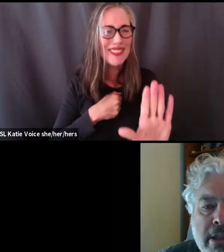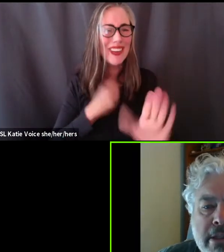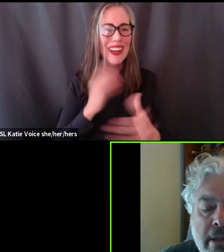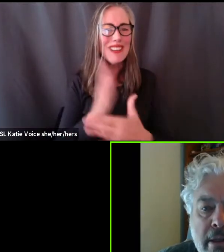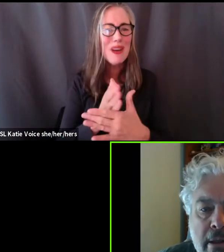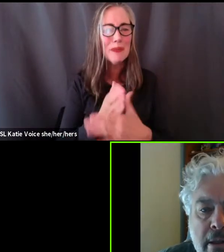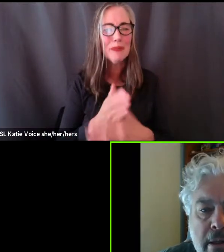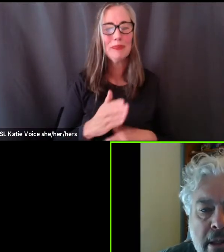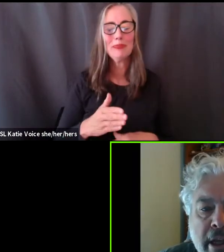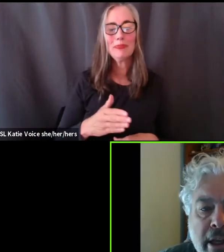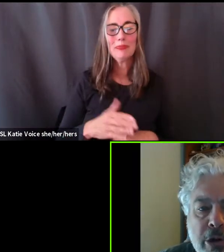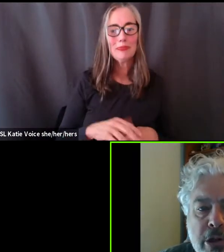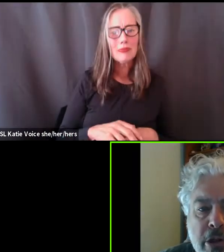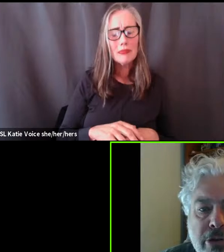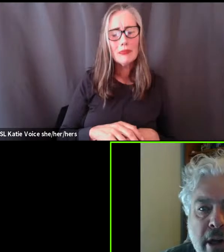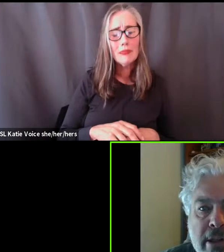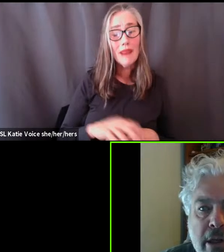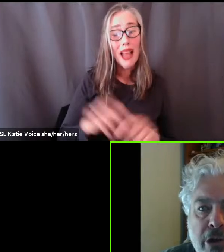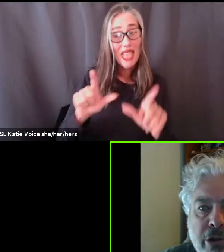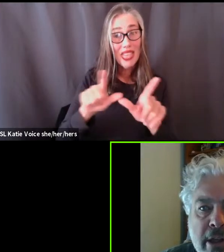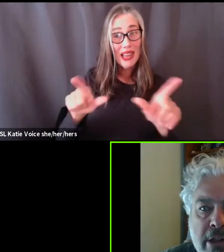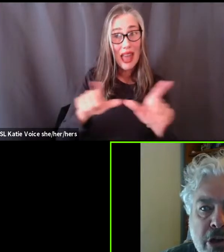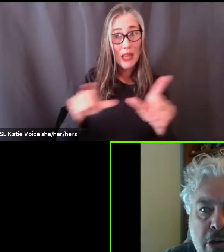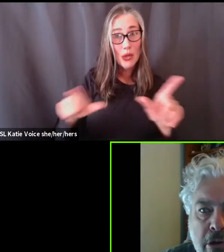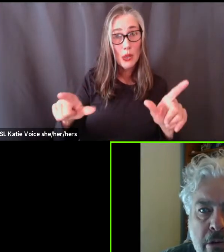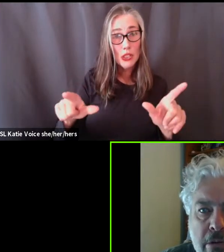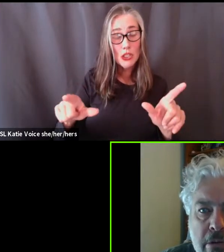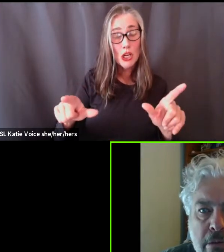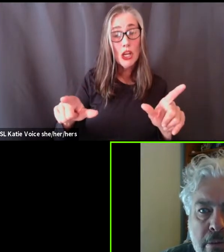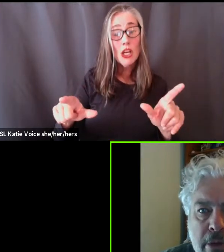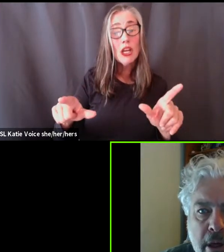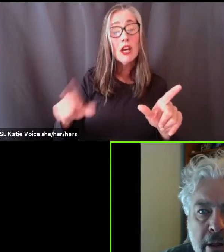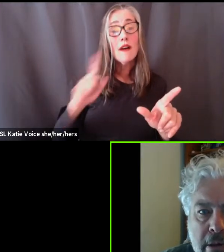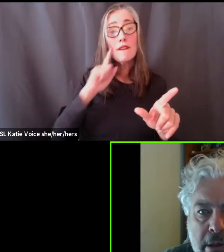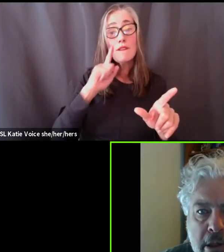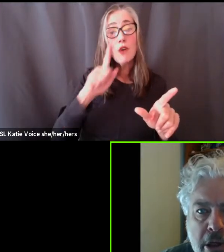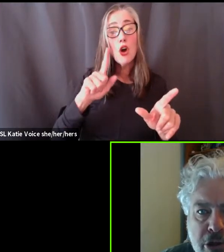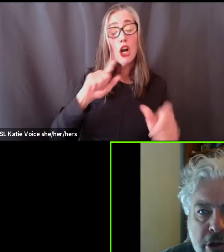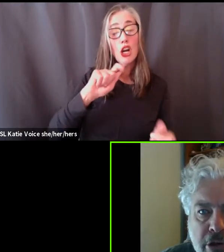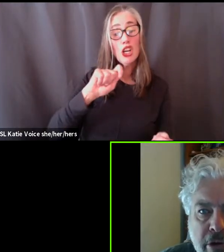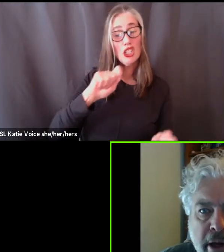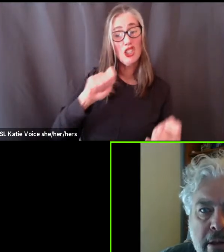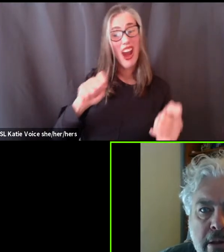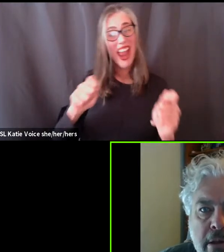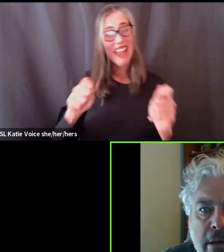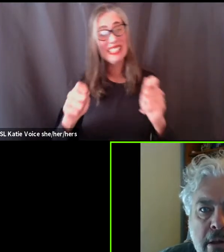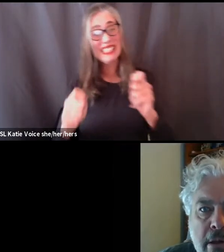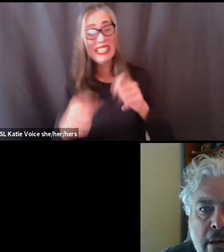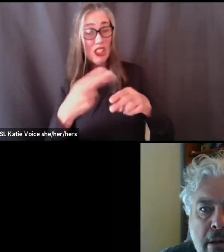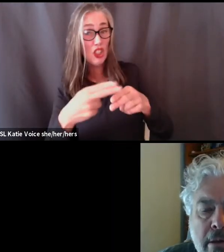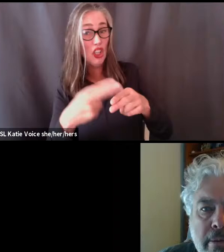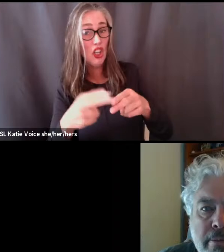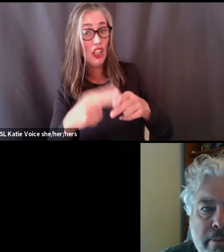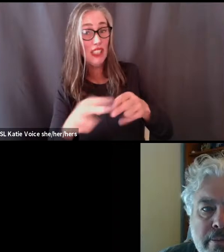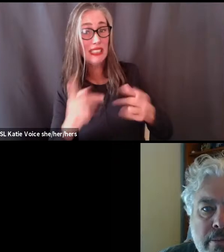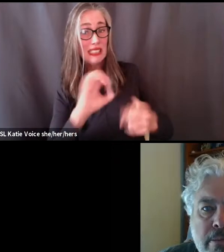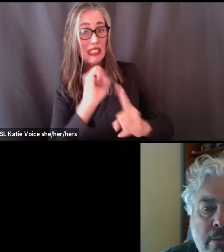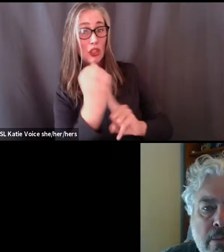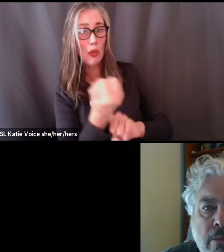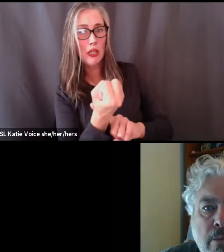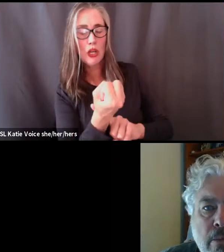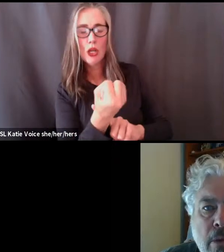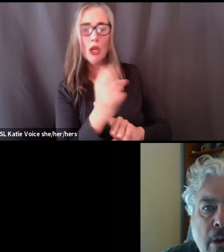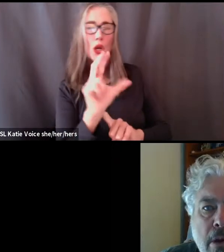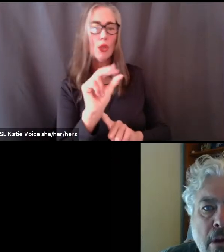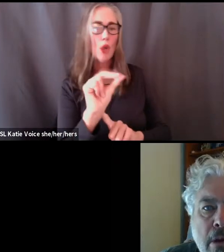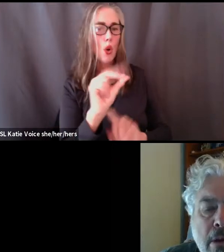So this language is addressing a transitional condition, correct? The Rules Committee is not